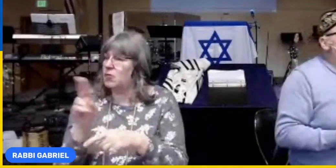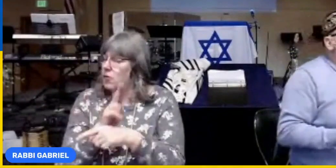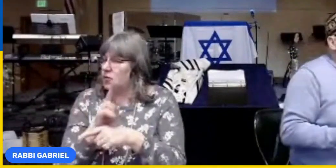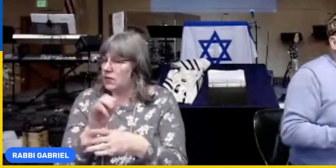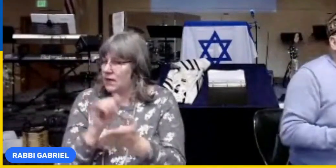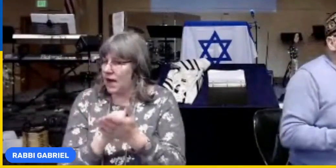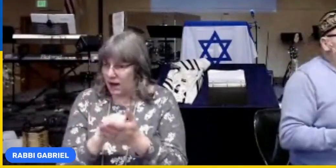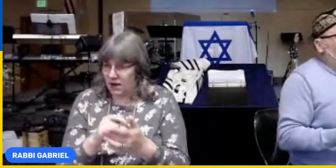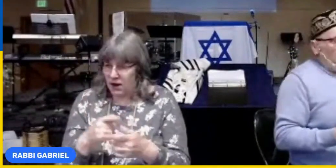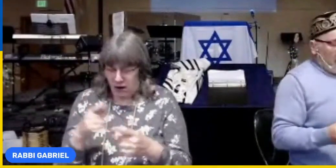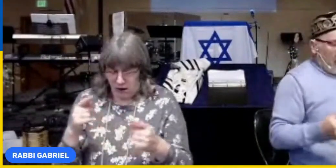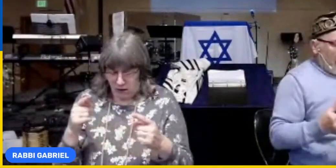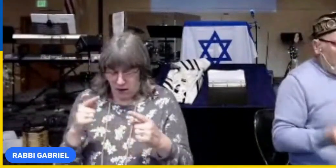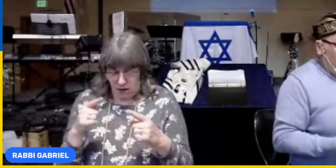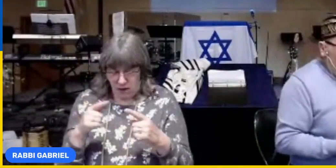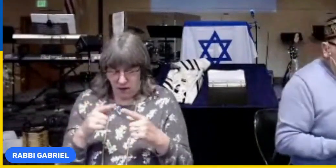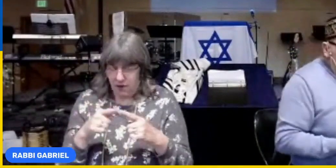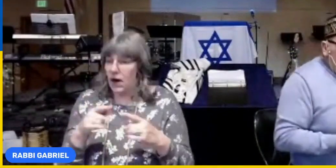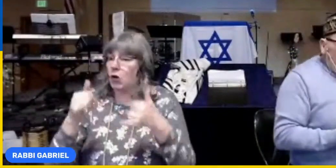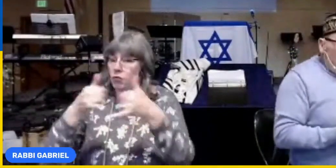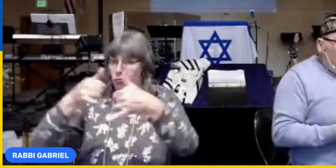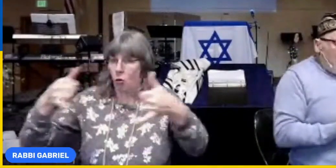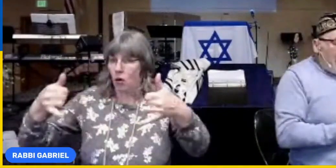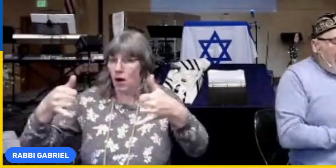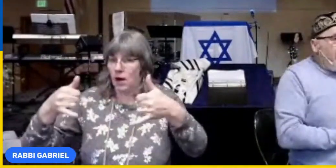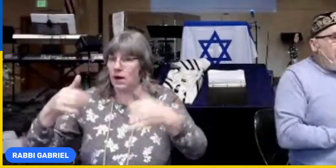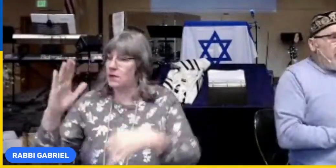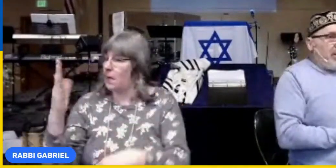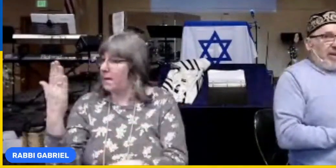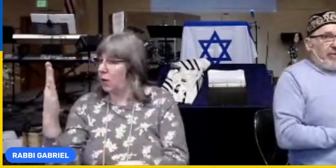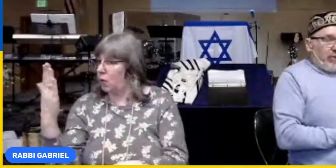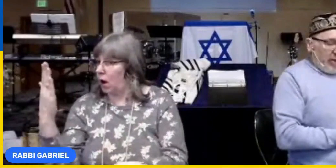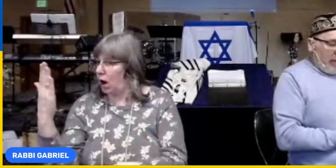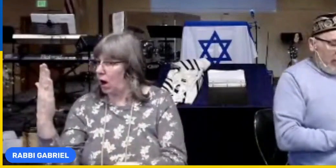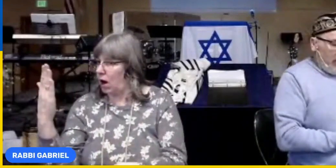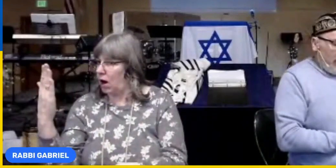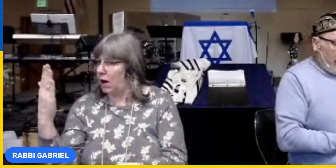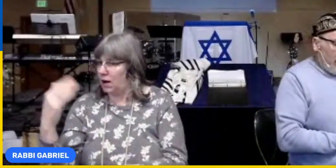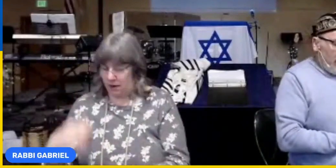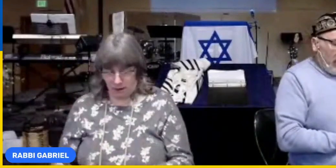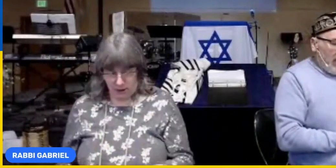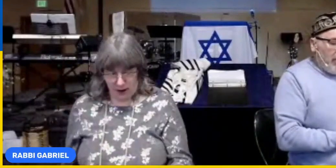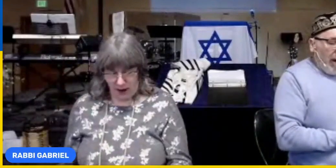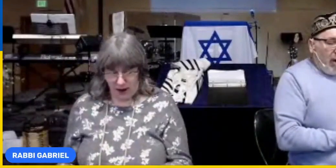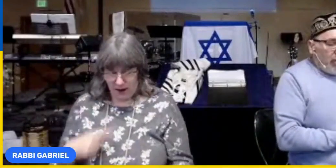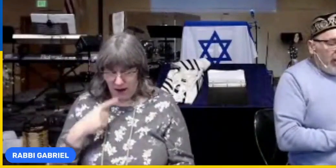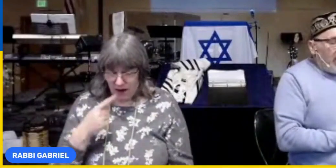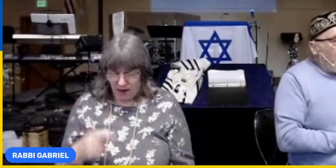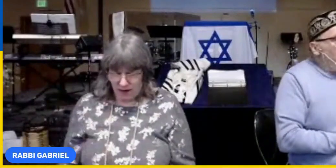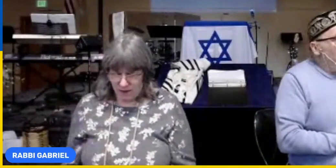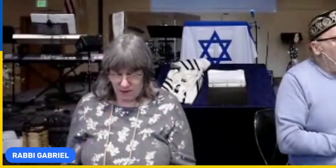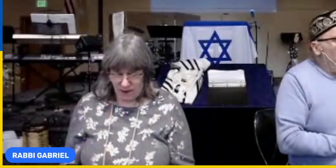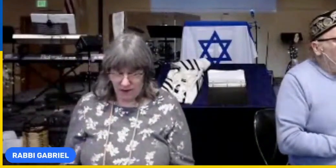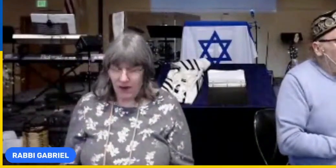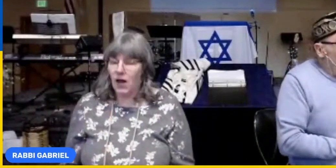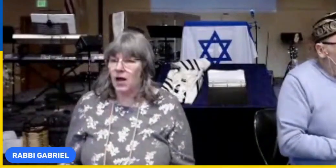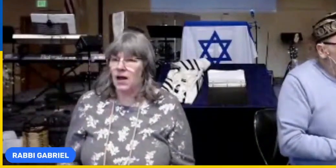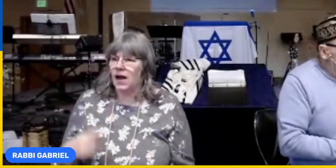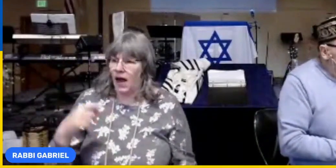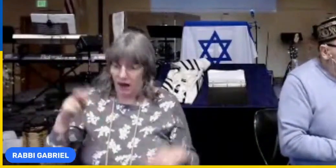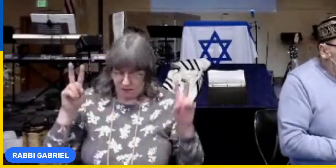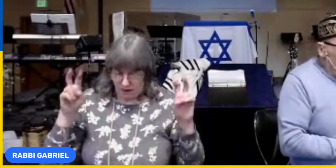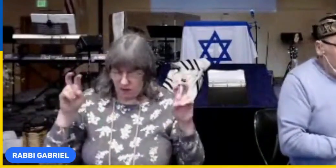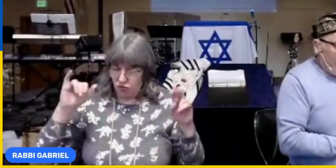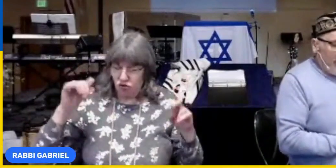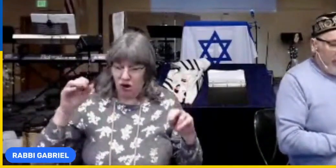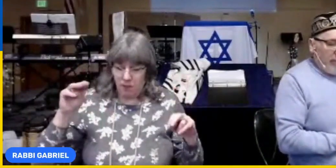James uses that Talmudic comparison and he says, don't deceive yourselves by only hearing what the